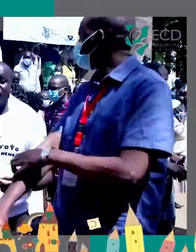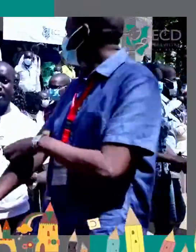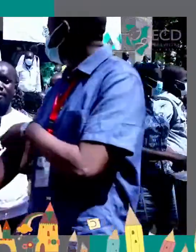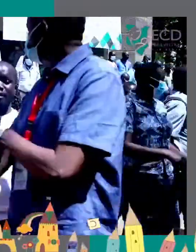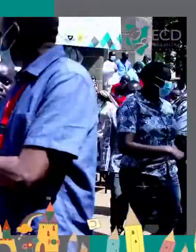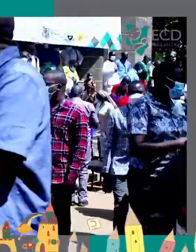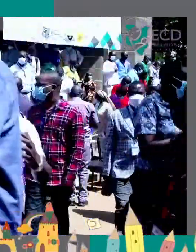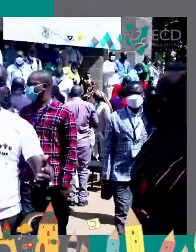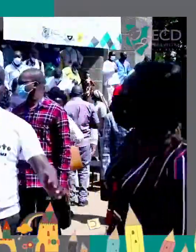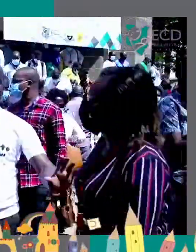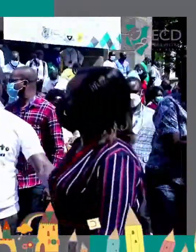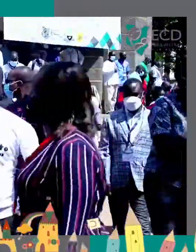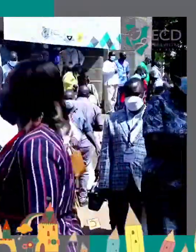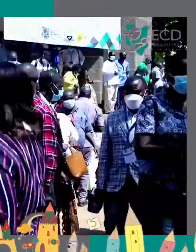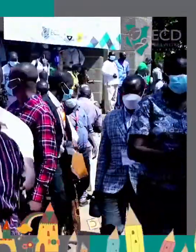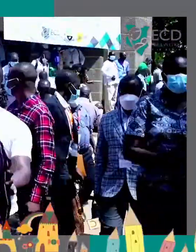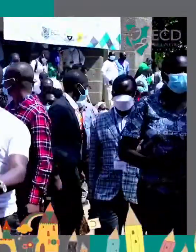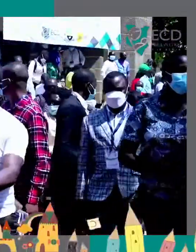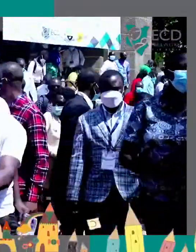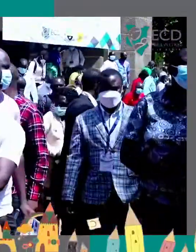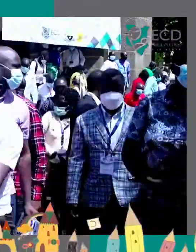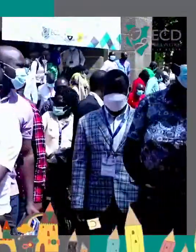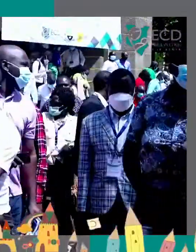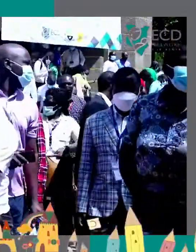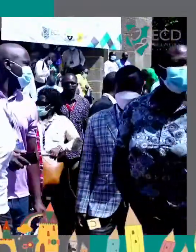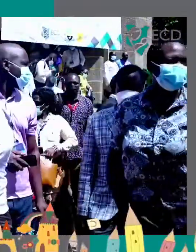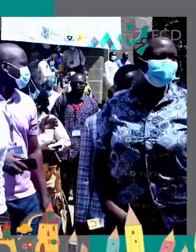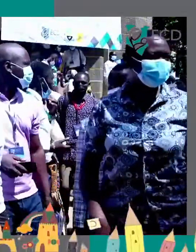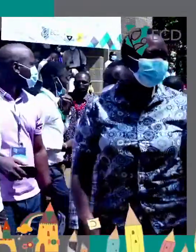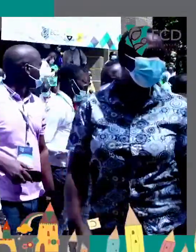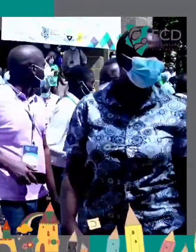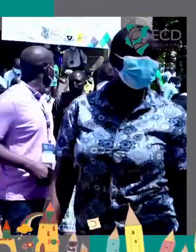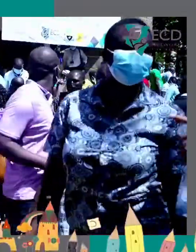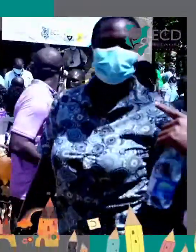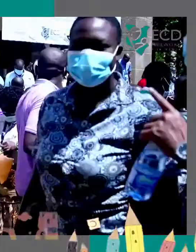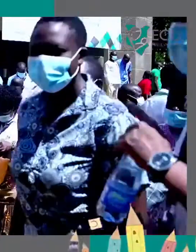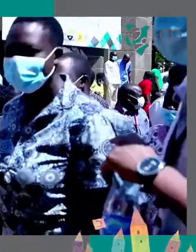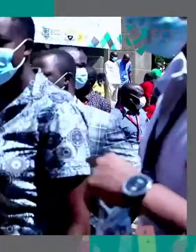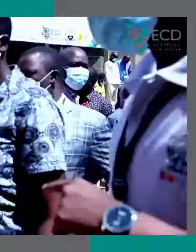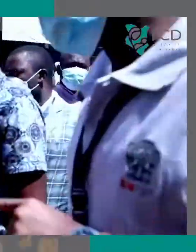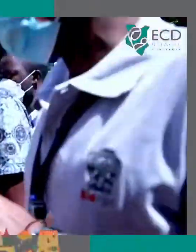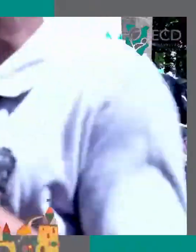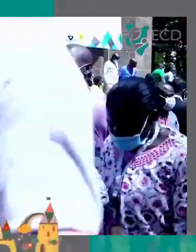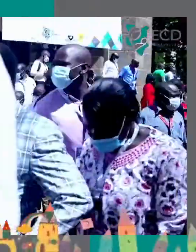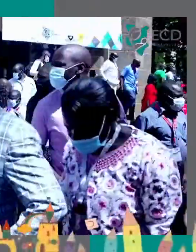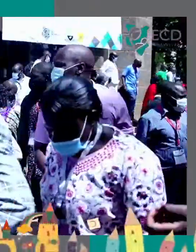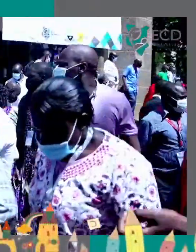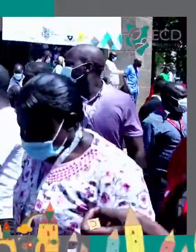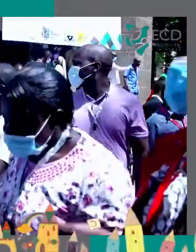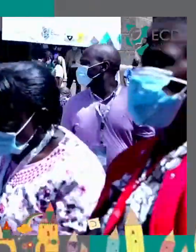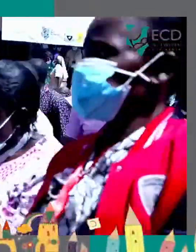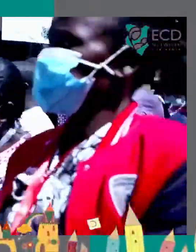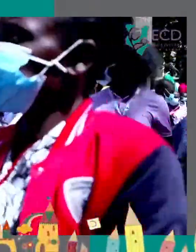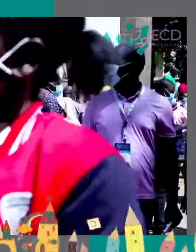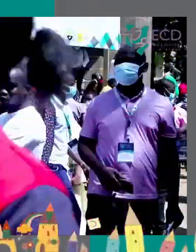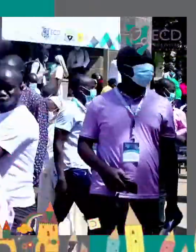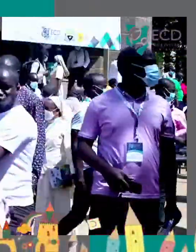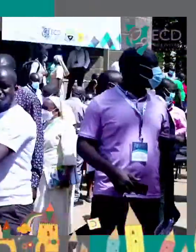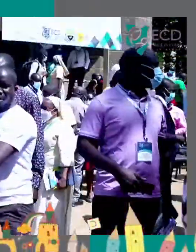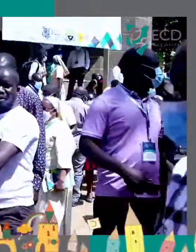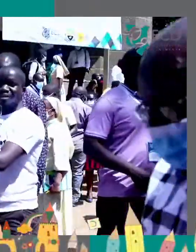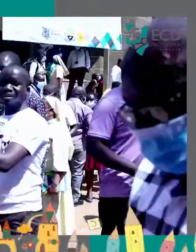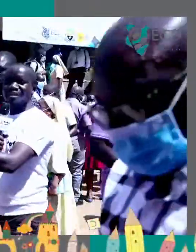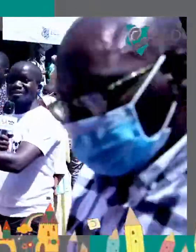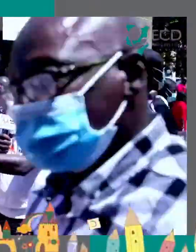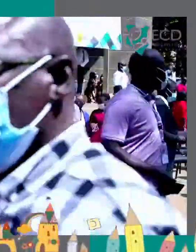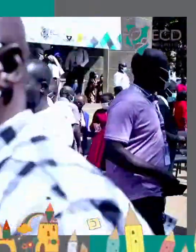was like. We had presentations from the various individuals, and I'll be very happy to hear from views